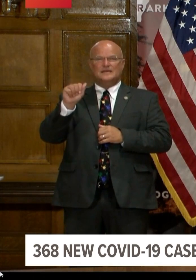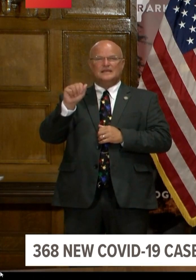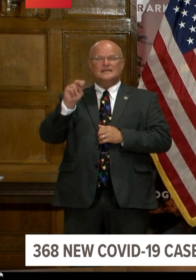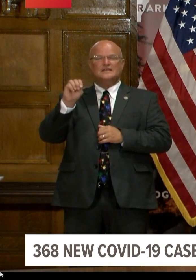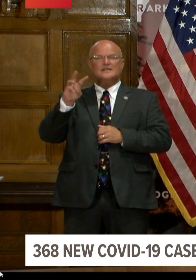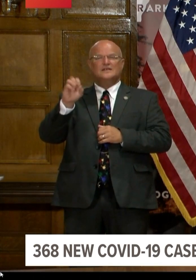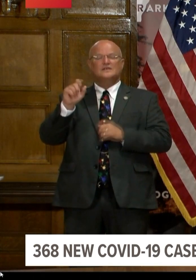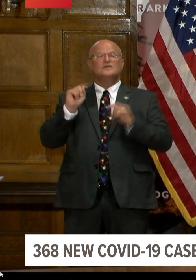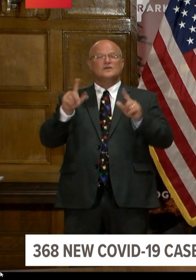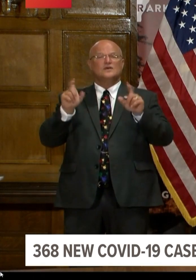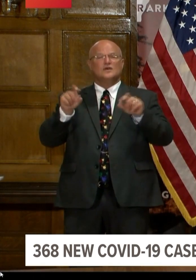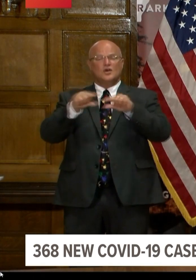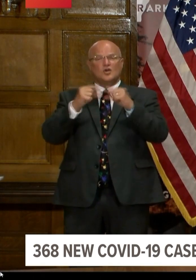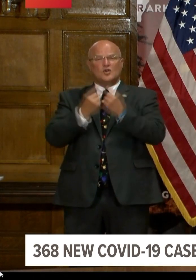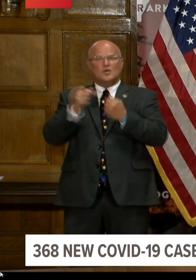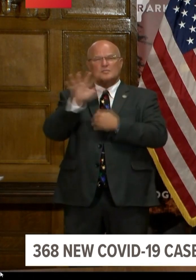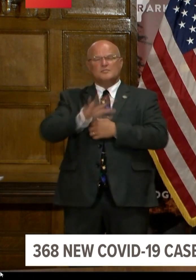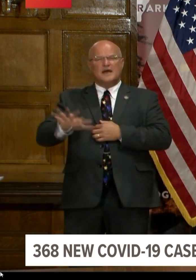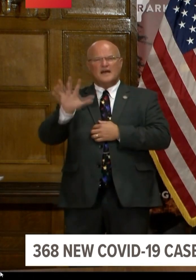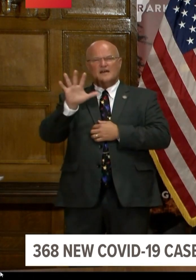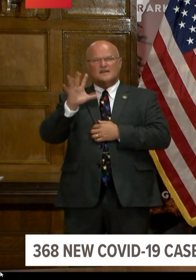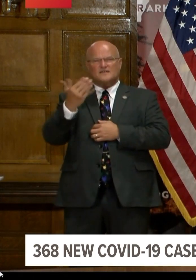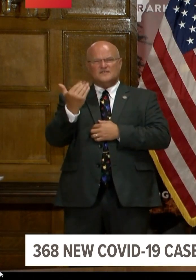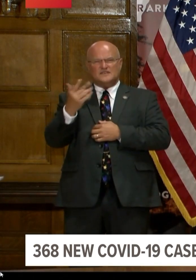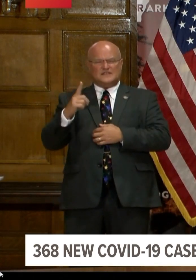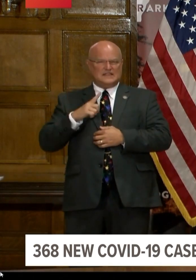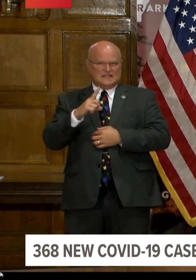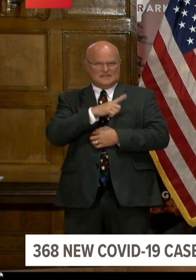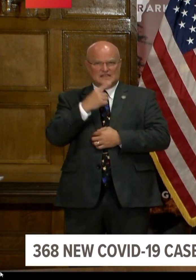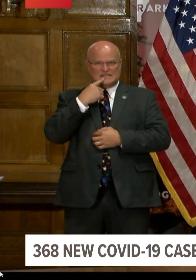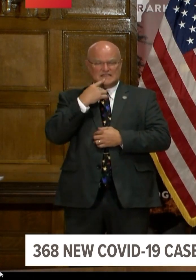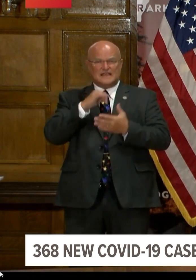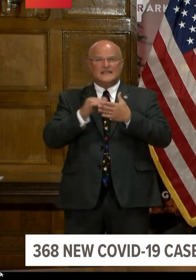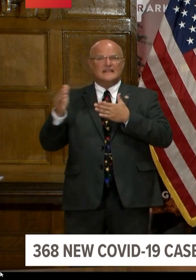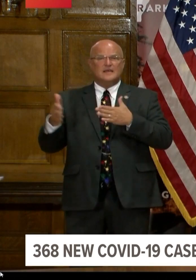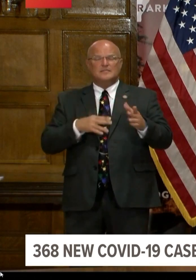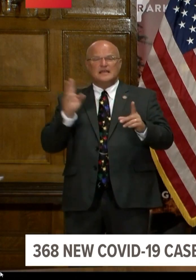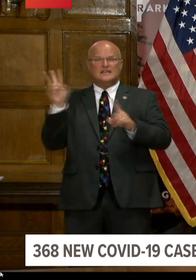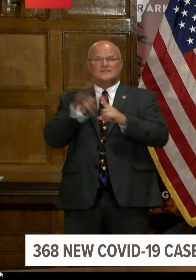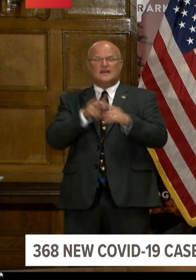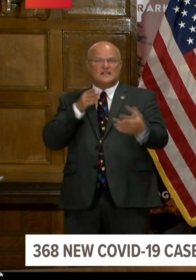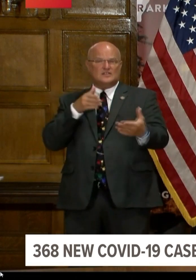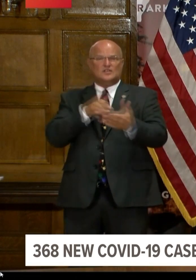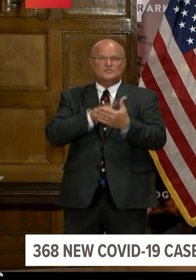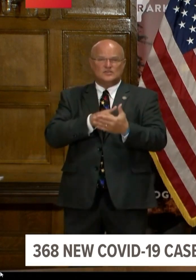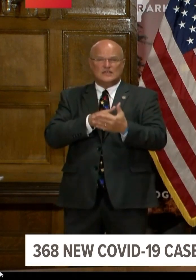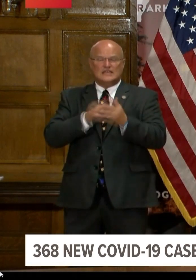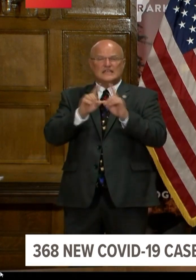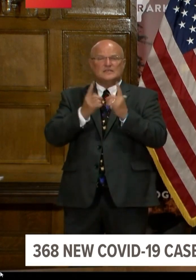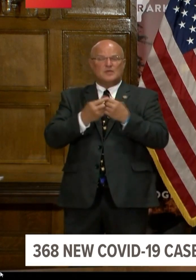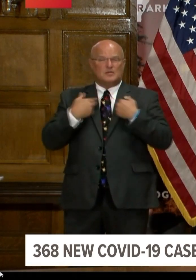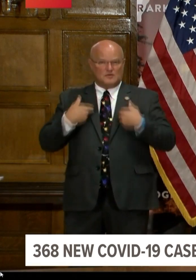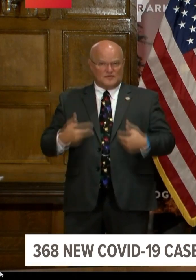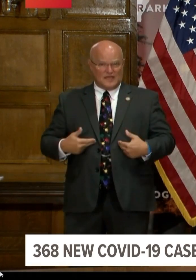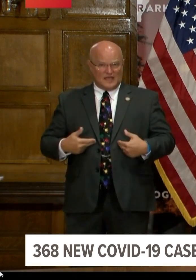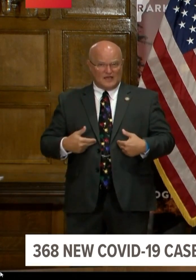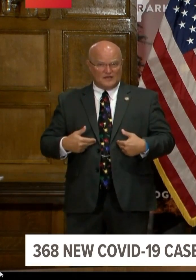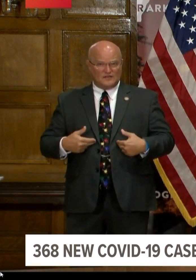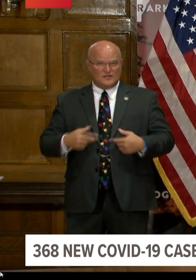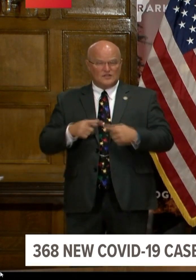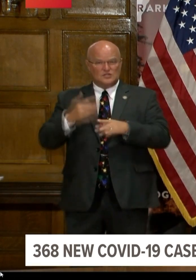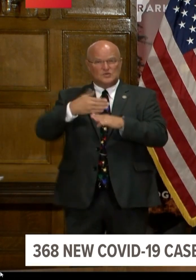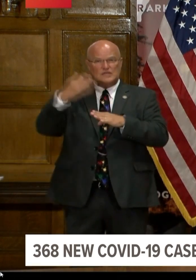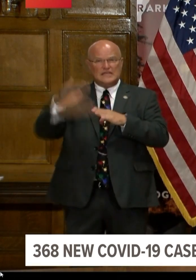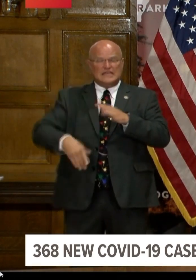Quick question. A group of about 15 legislators say they plan to file a lawsuit against the Department of Health to essentially